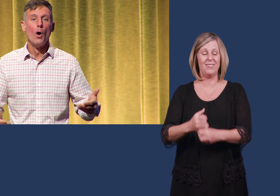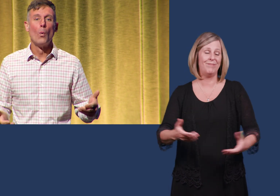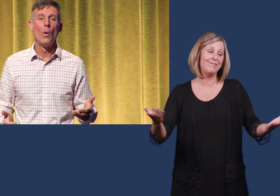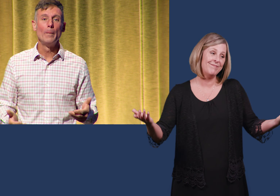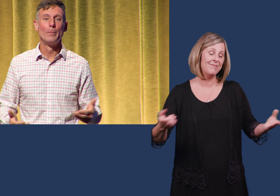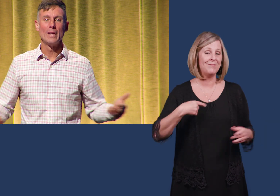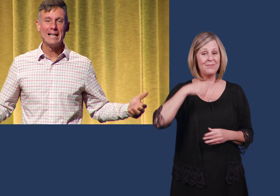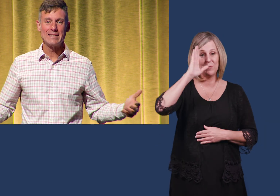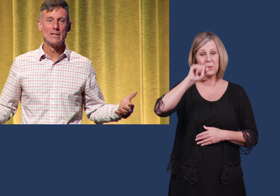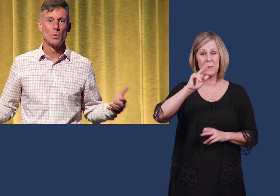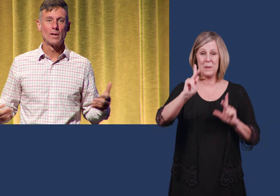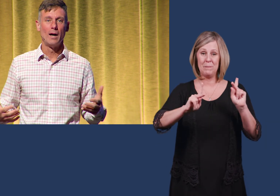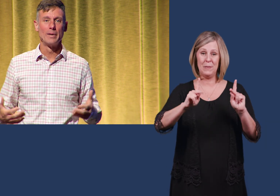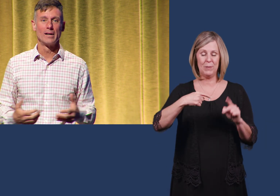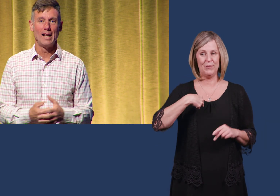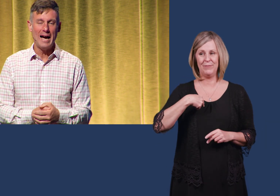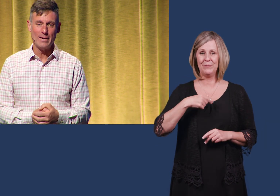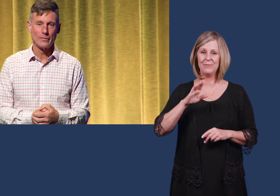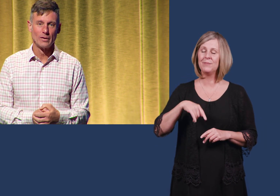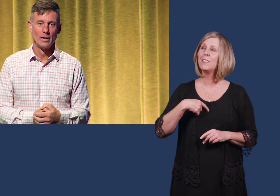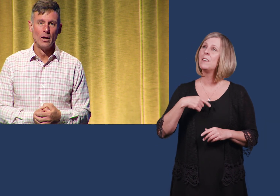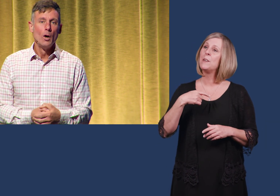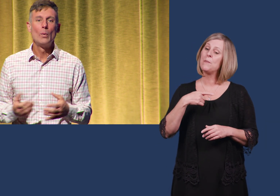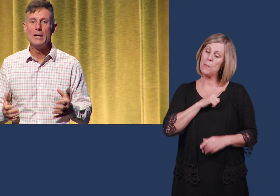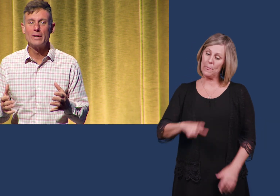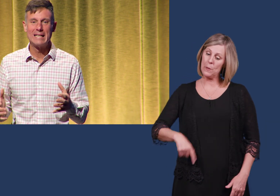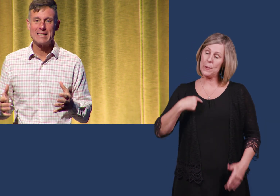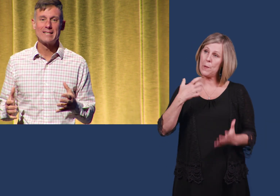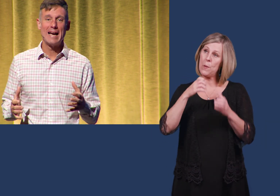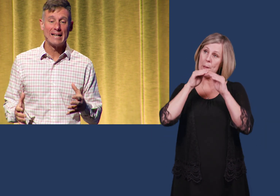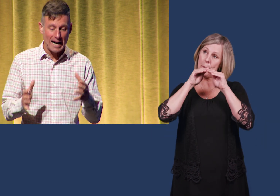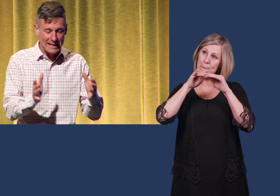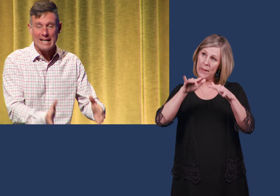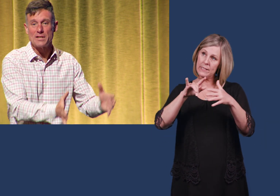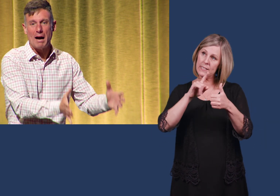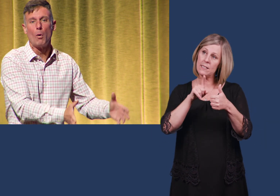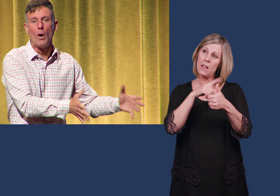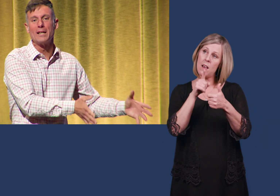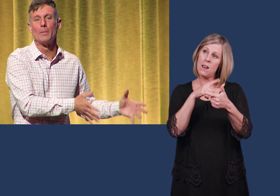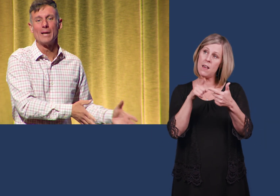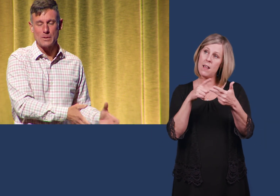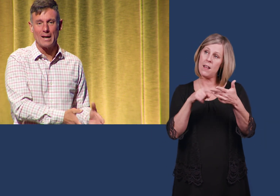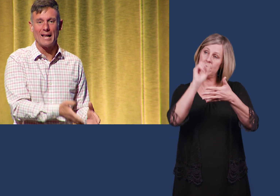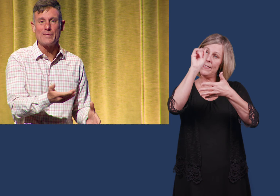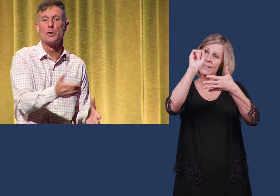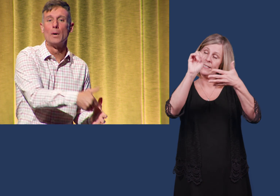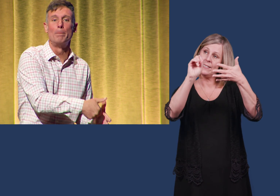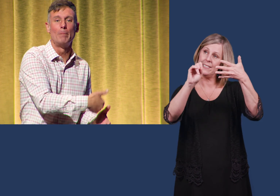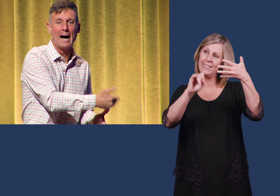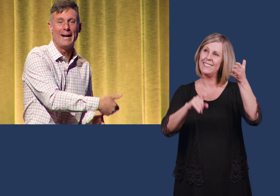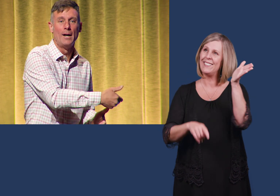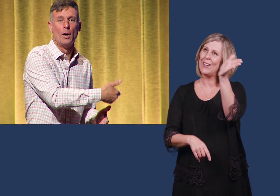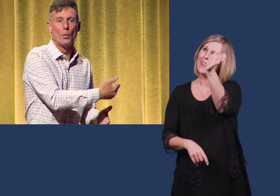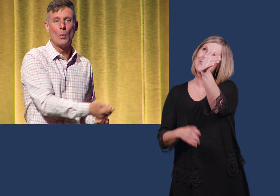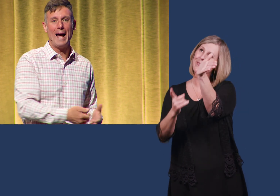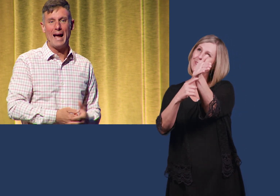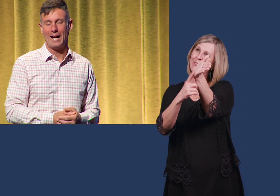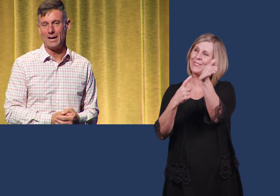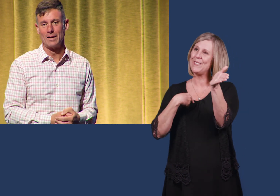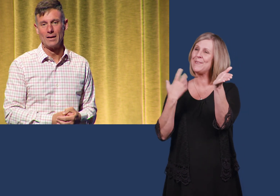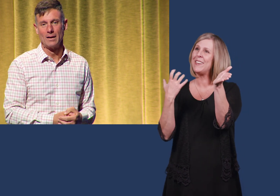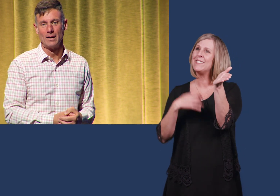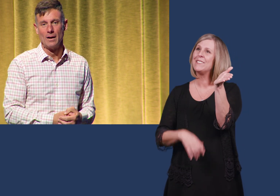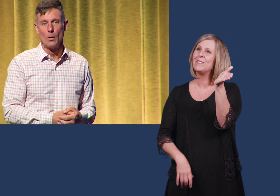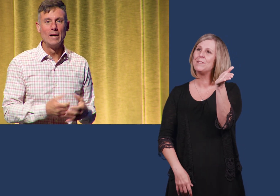God what blessings will come in our life. We don't get to say, "God, here's how I want you to bless my life. Now do it my